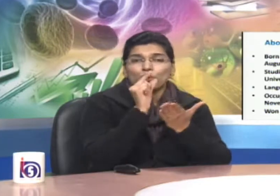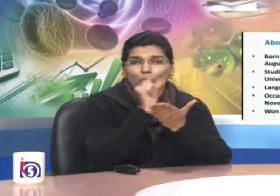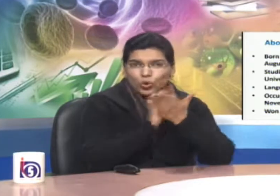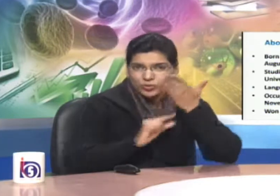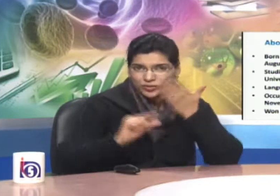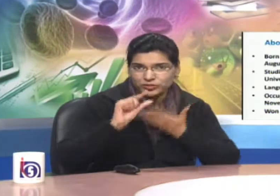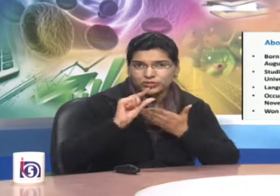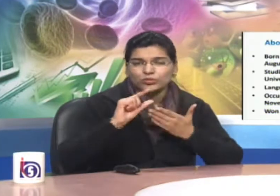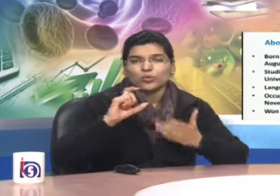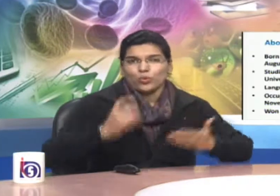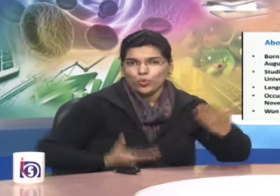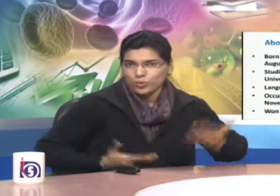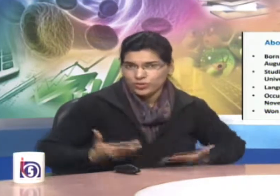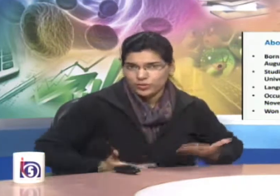University